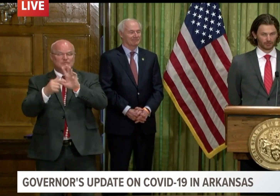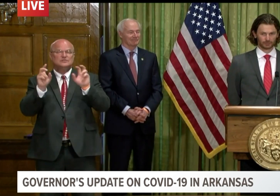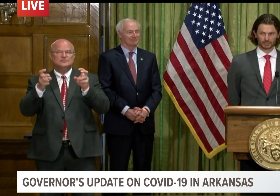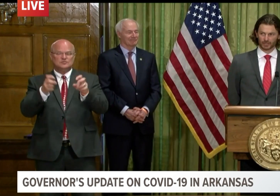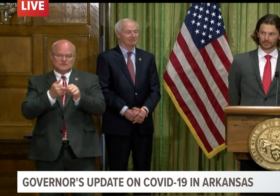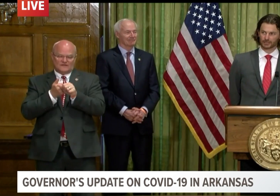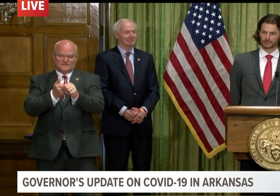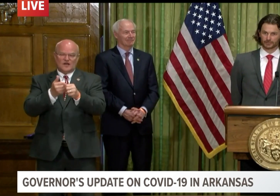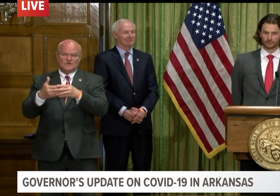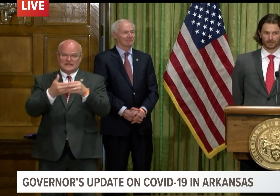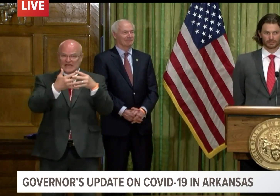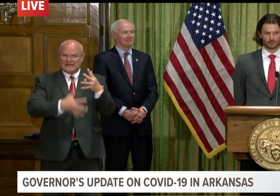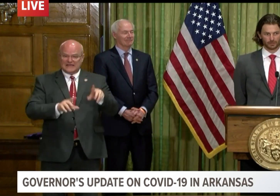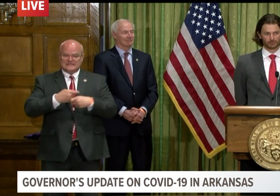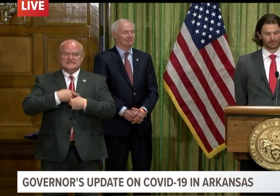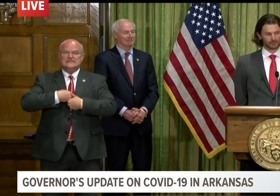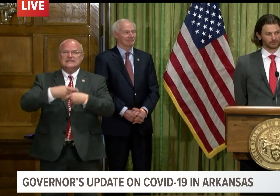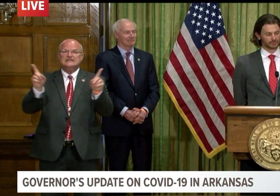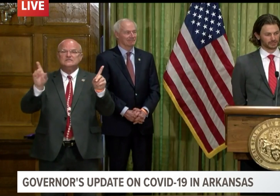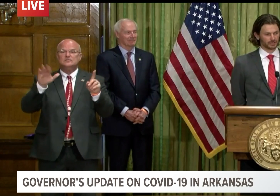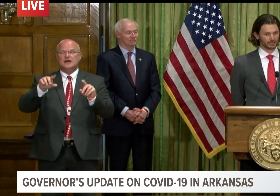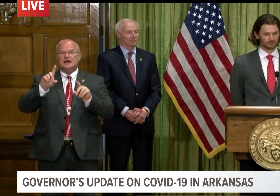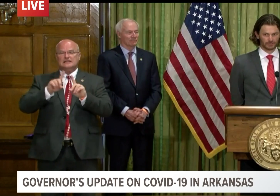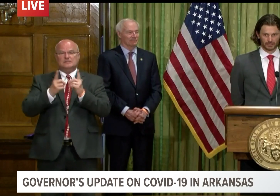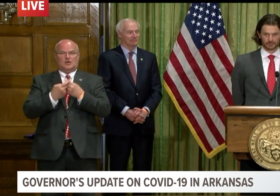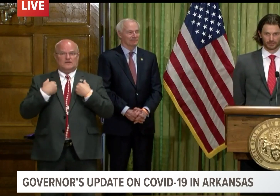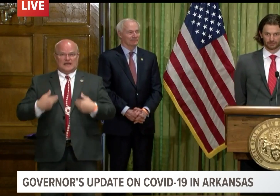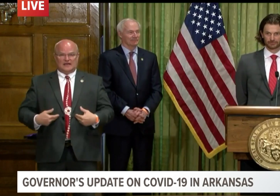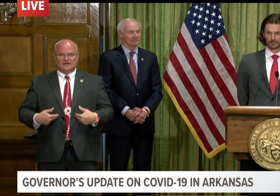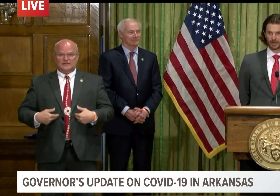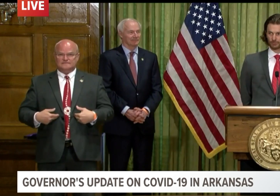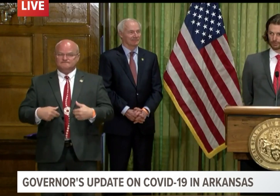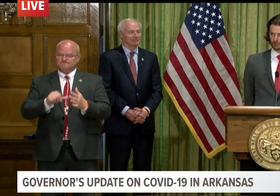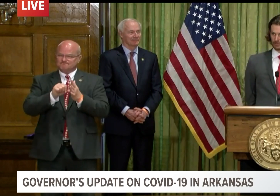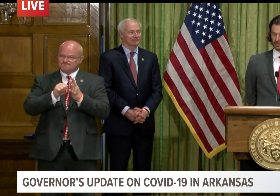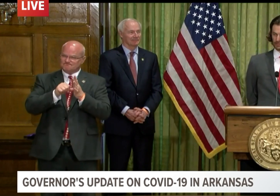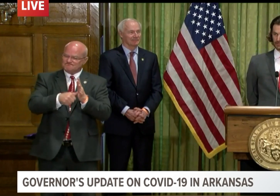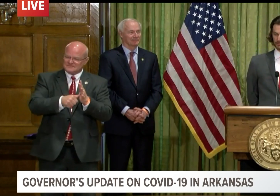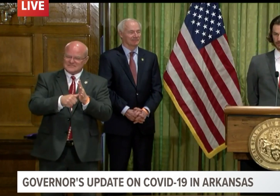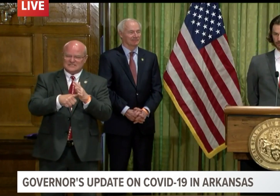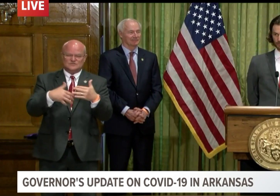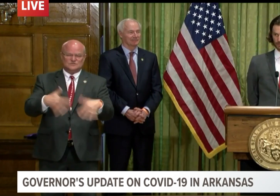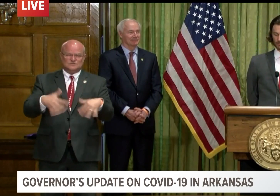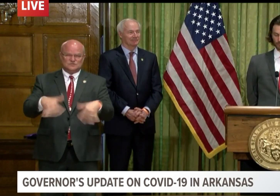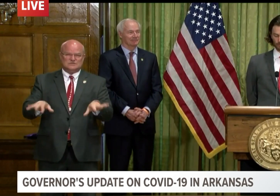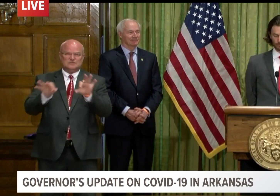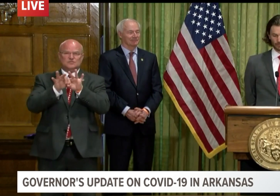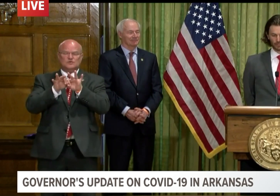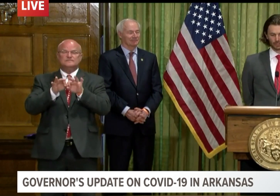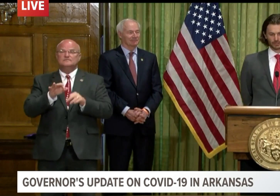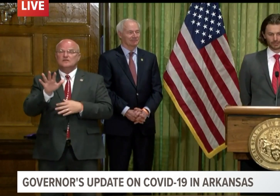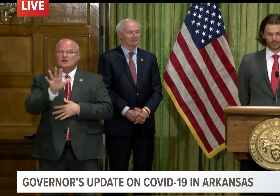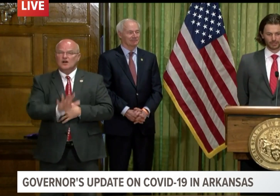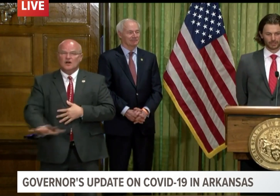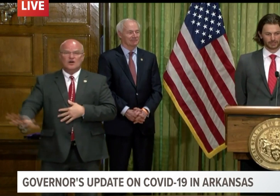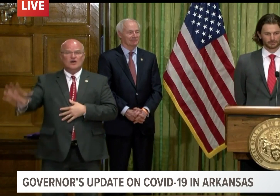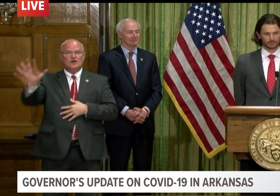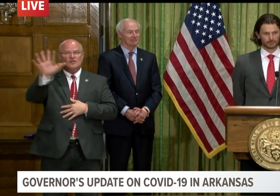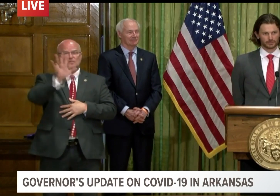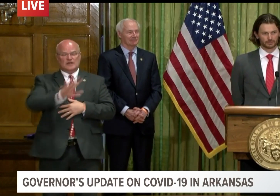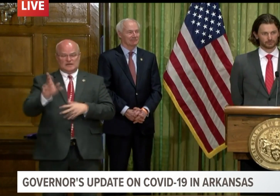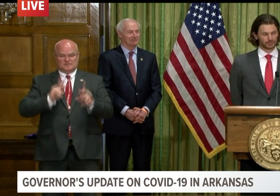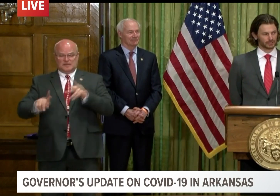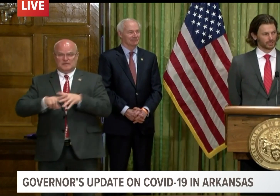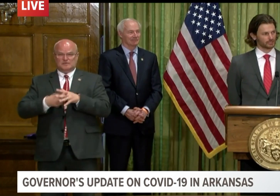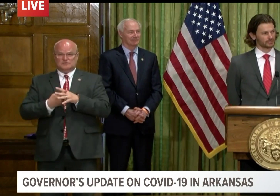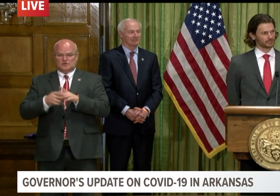terms of following the guidelines issued by the Department of Health. I just can't emphasize enough how important that is, because across the board, as